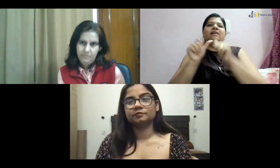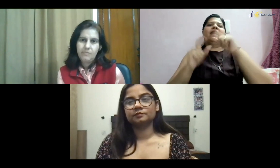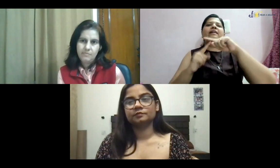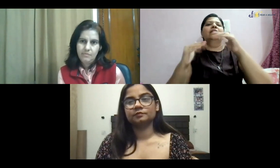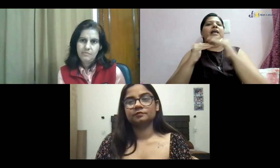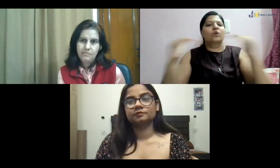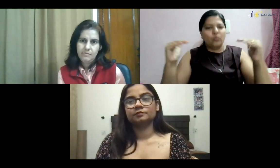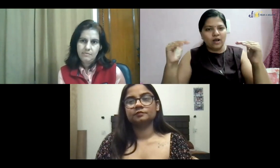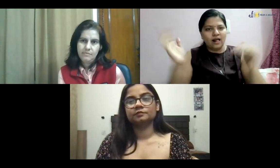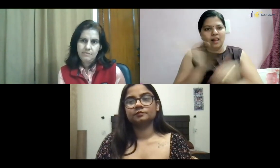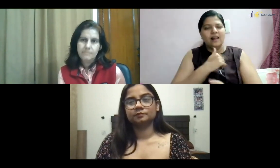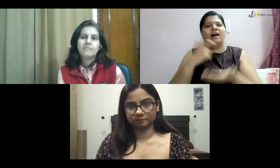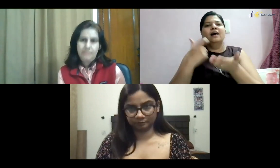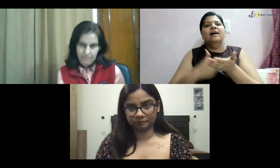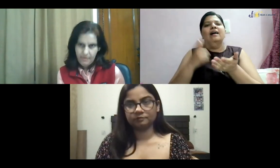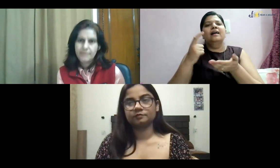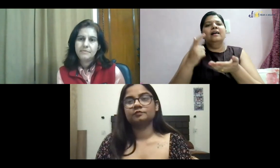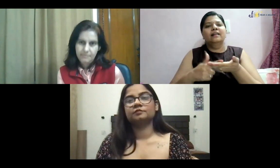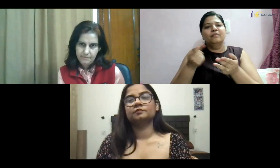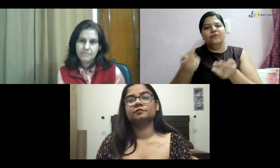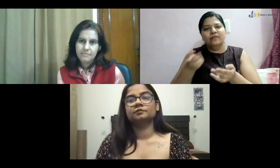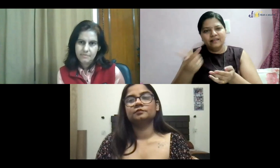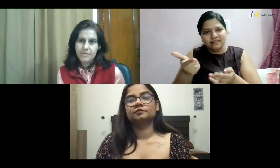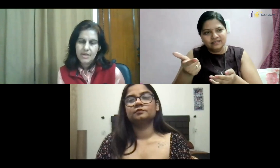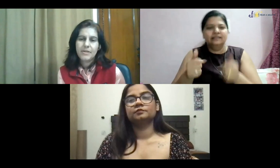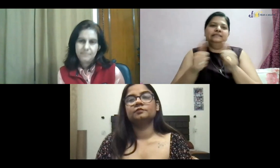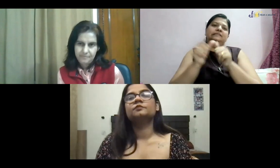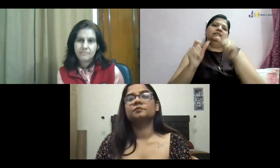job, salaries, and also we have the Equal